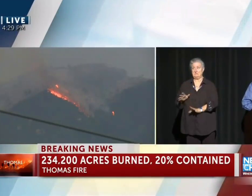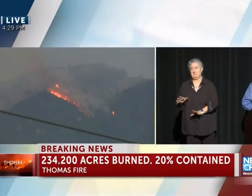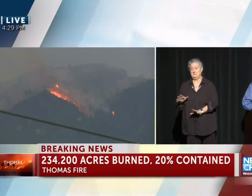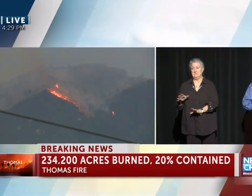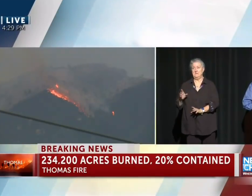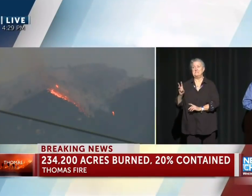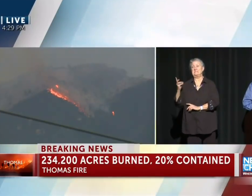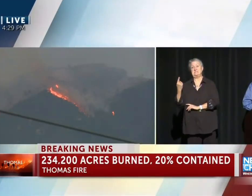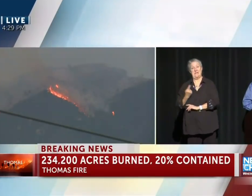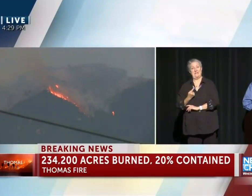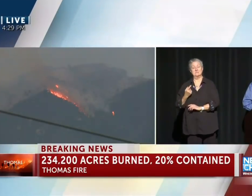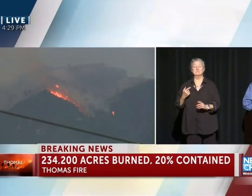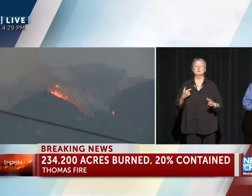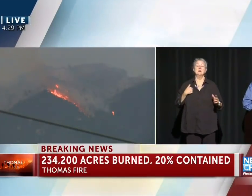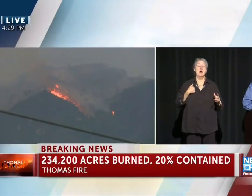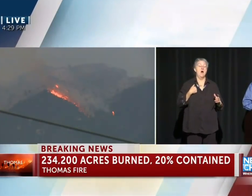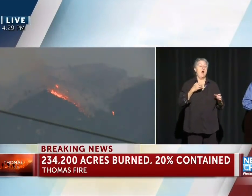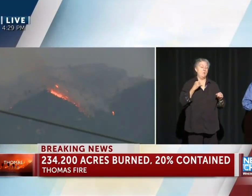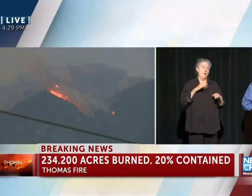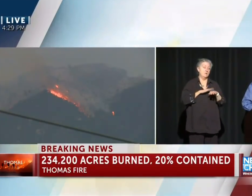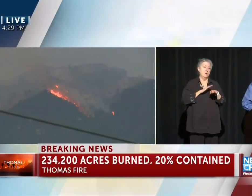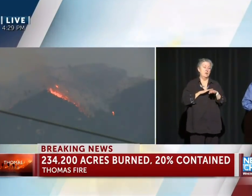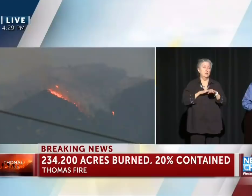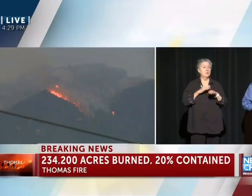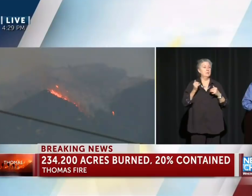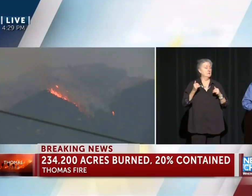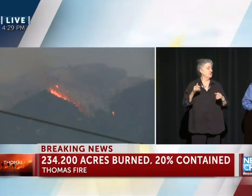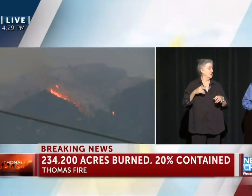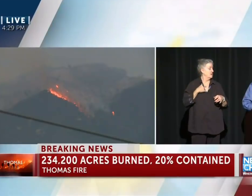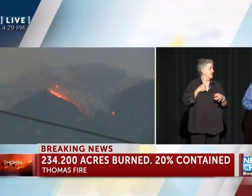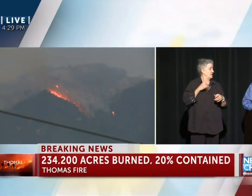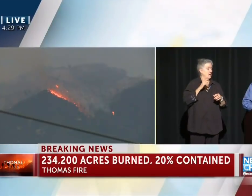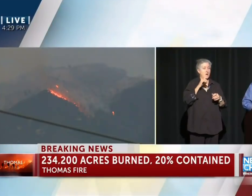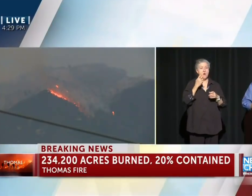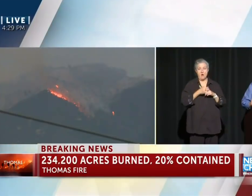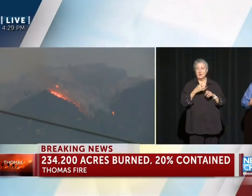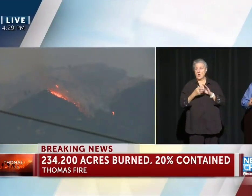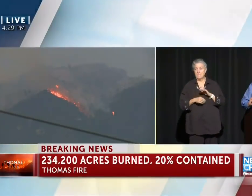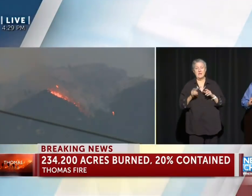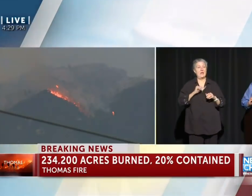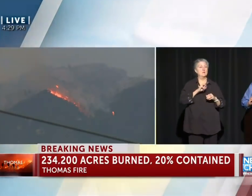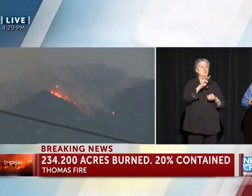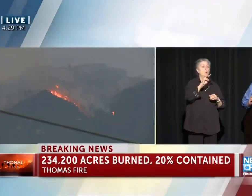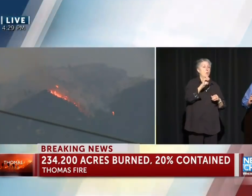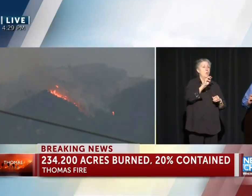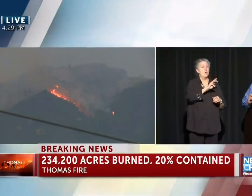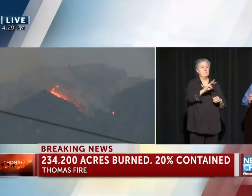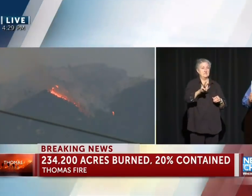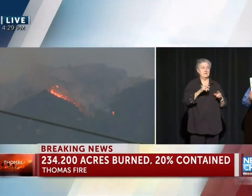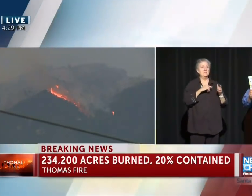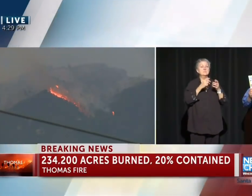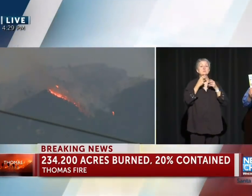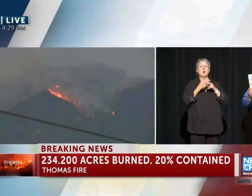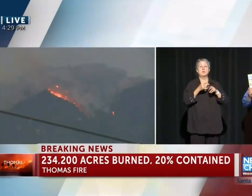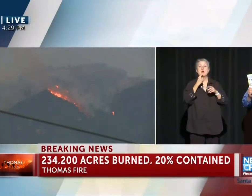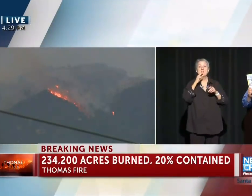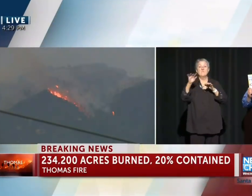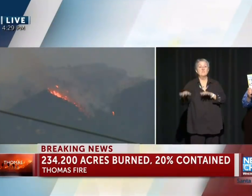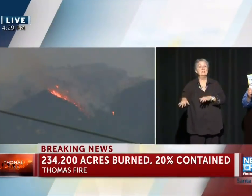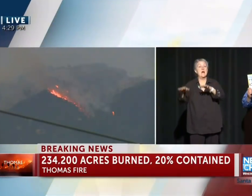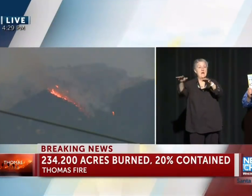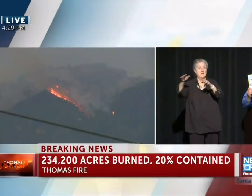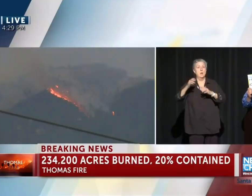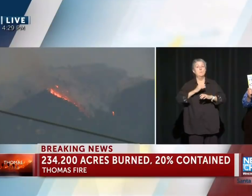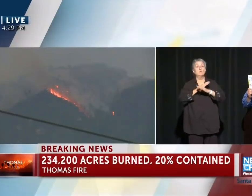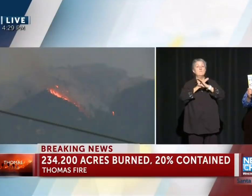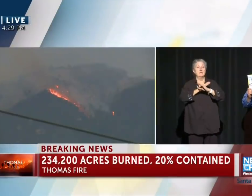everybody to some resources that are available both in hard copy and our website. This is called the Flood Prevention and Response, Homeowner's Guide